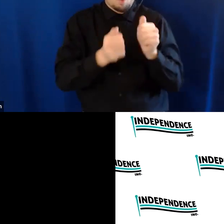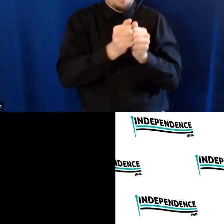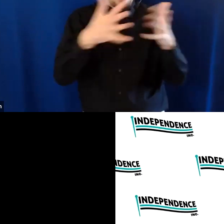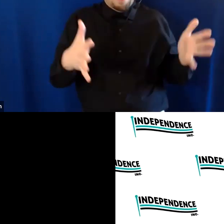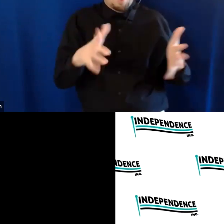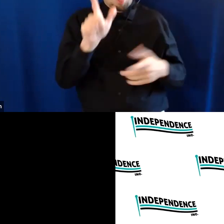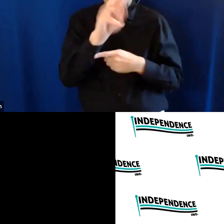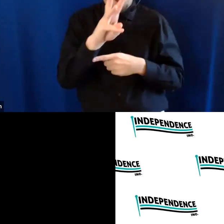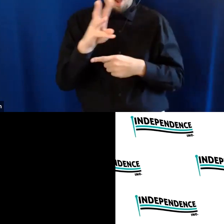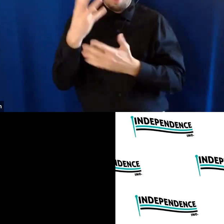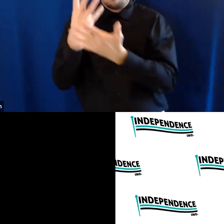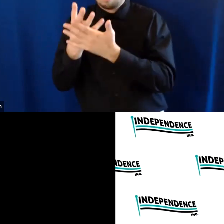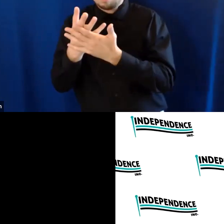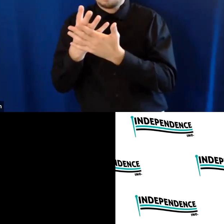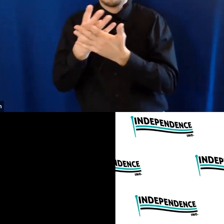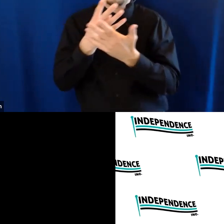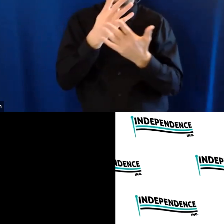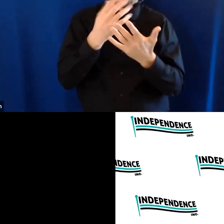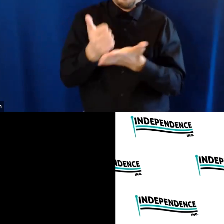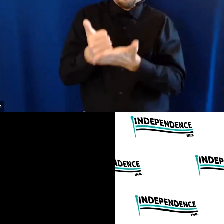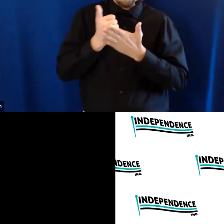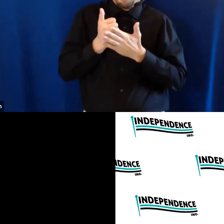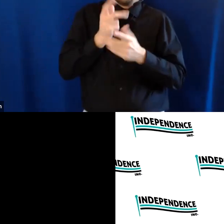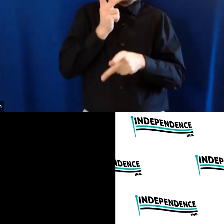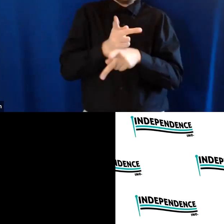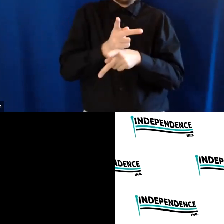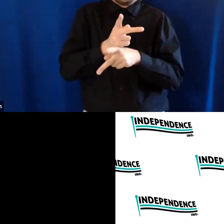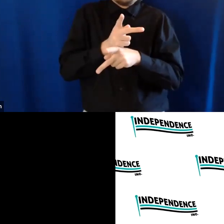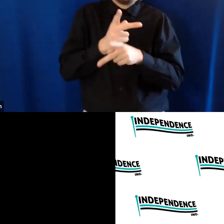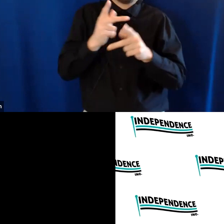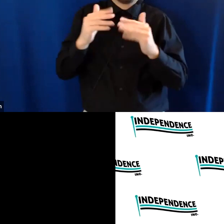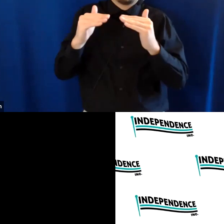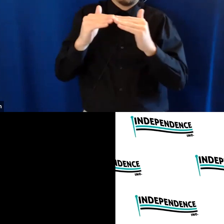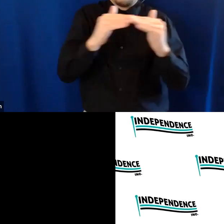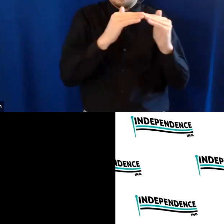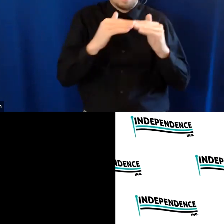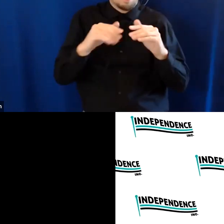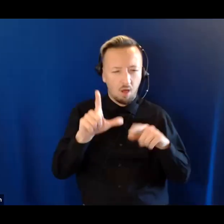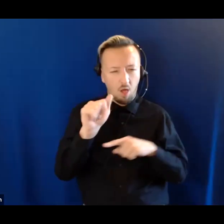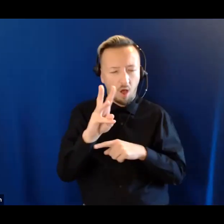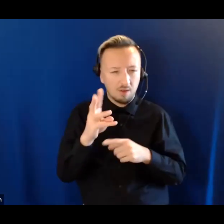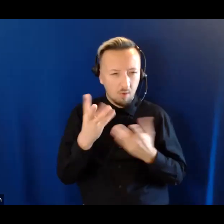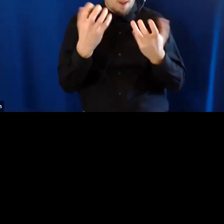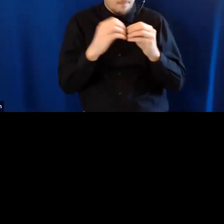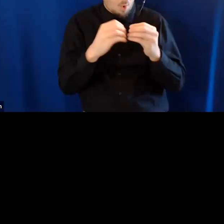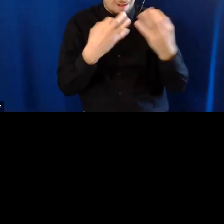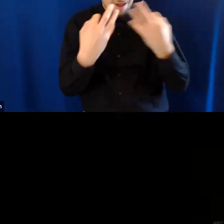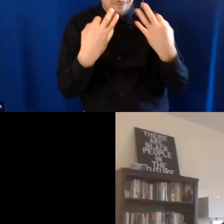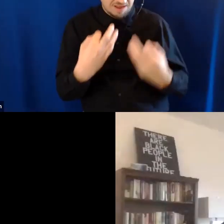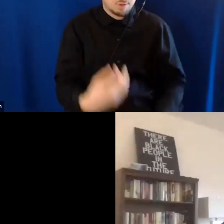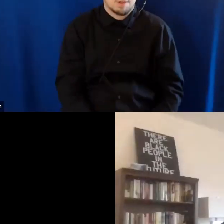us from a world of total lawlessness or anarchy. I guess I just need some clarification. So Dustin, it's up to you.